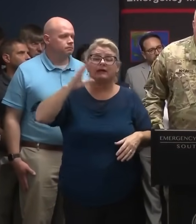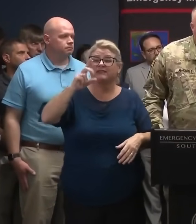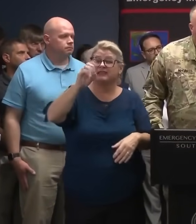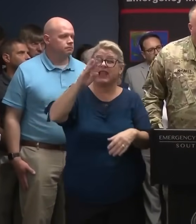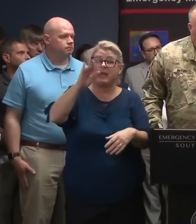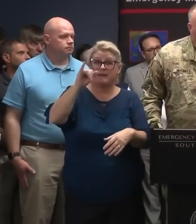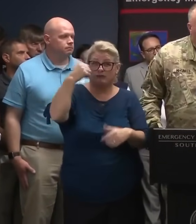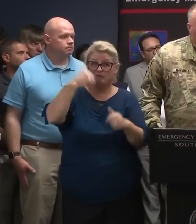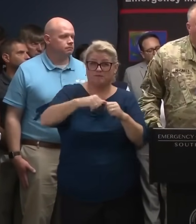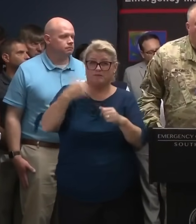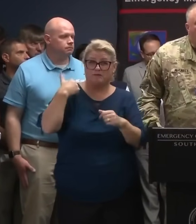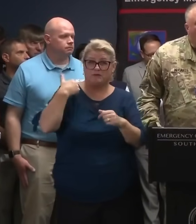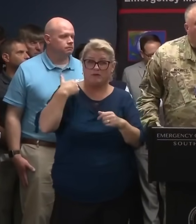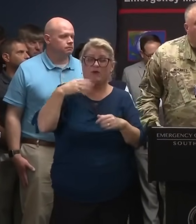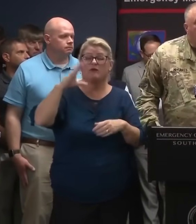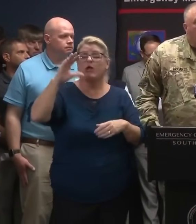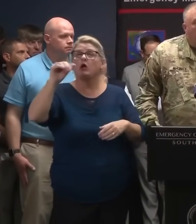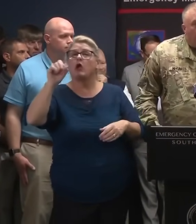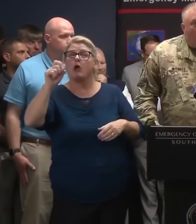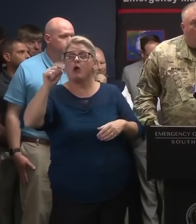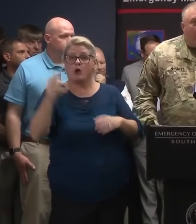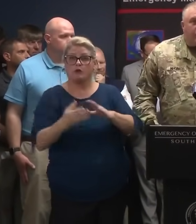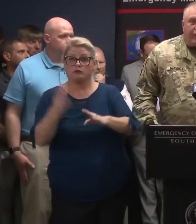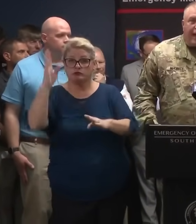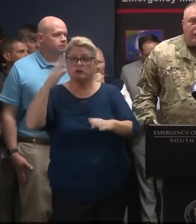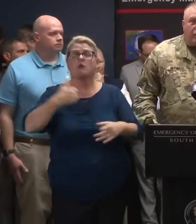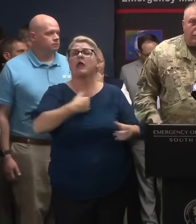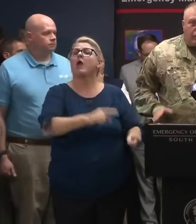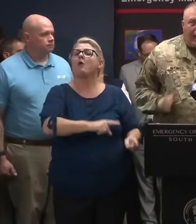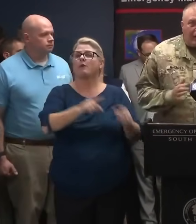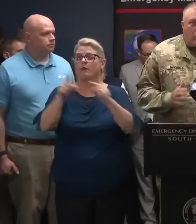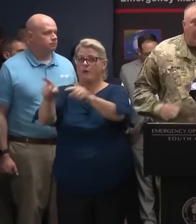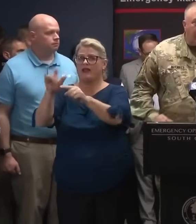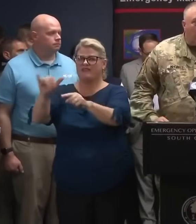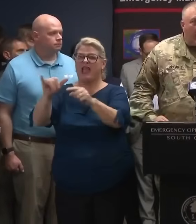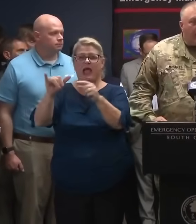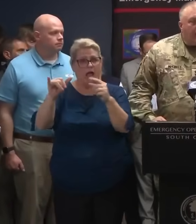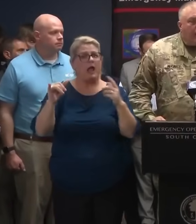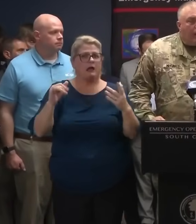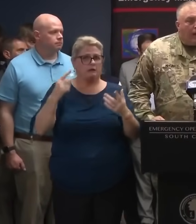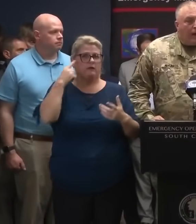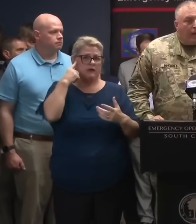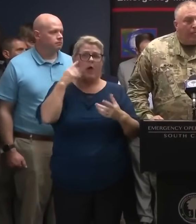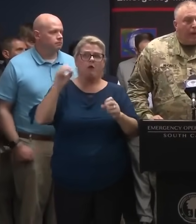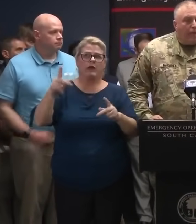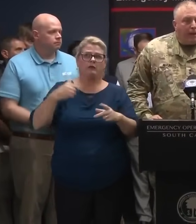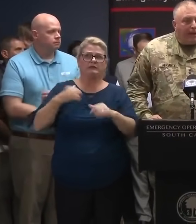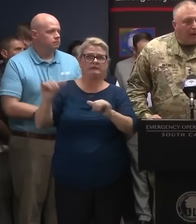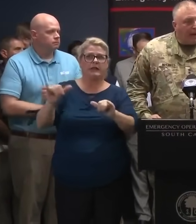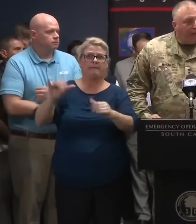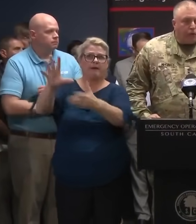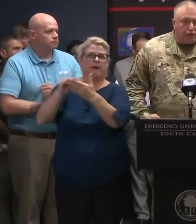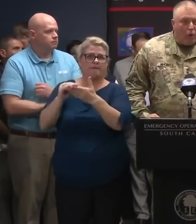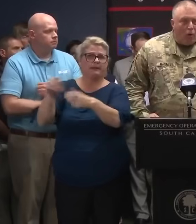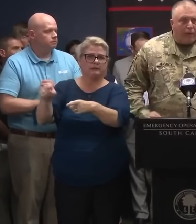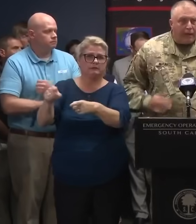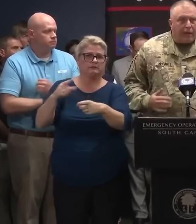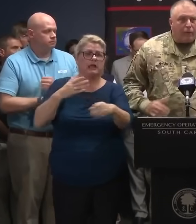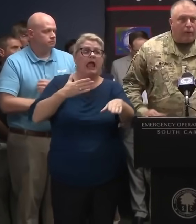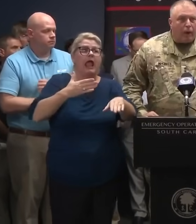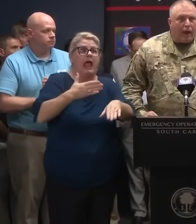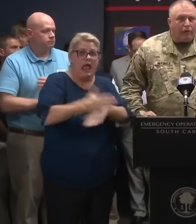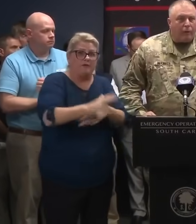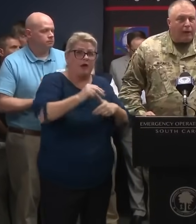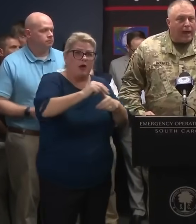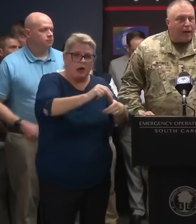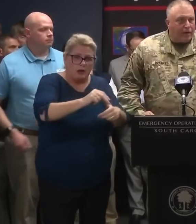Debbie and on the coastal region. So we went to that degree to get ready. Immediately after the storm hit,